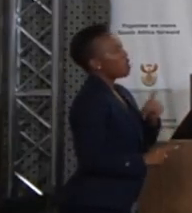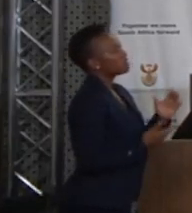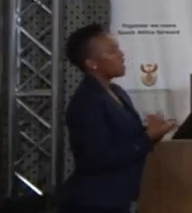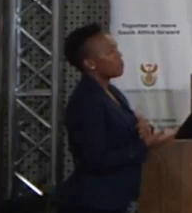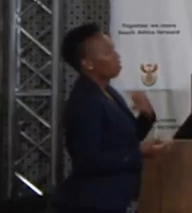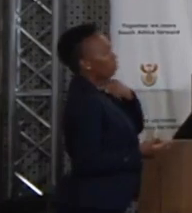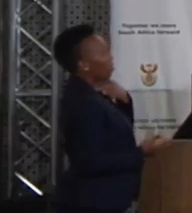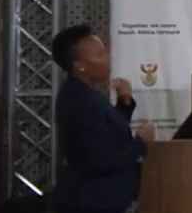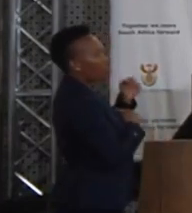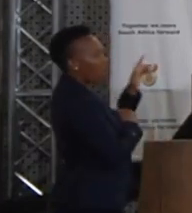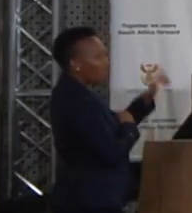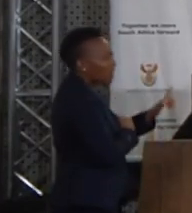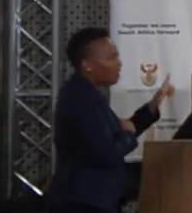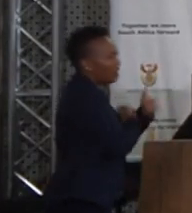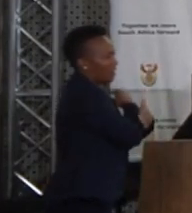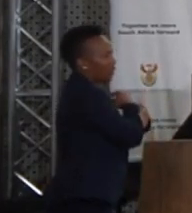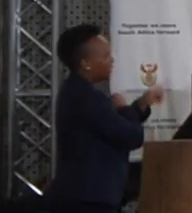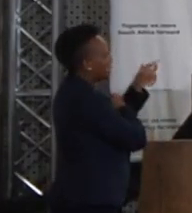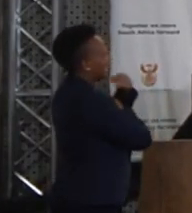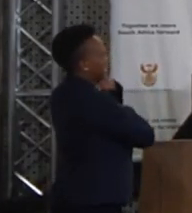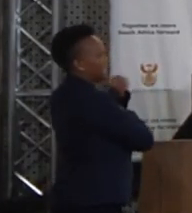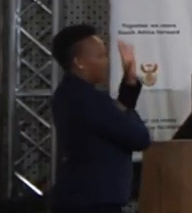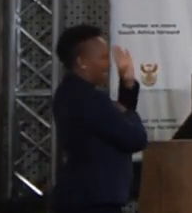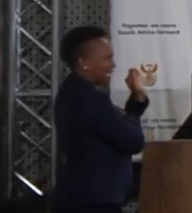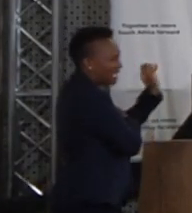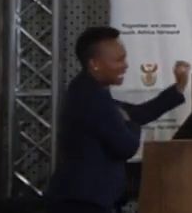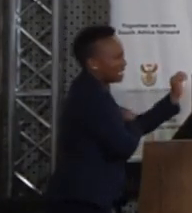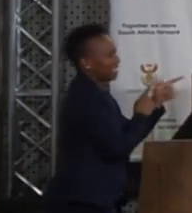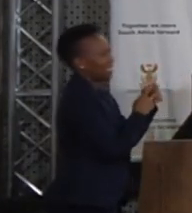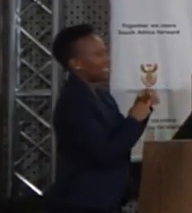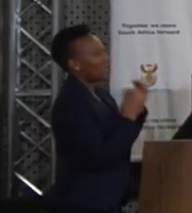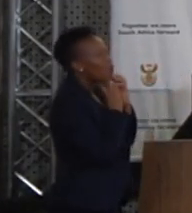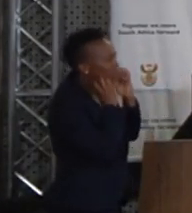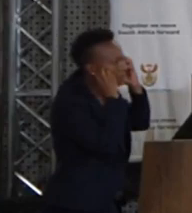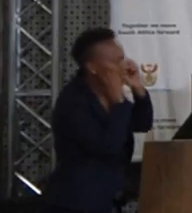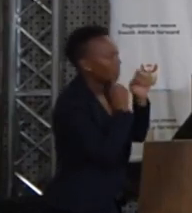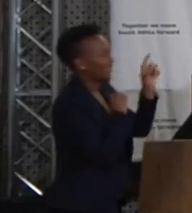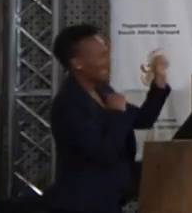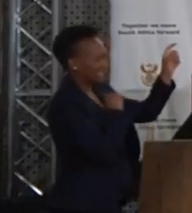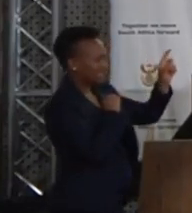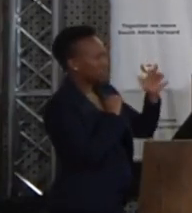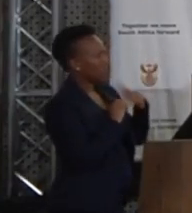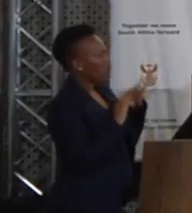stranded in London or in Brazil or in Mozambique or anywhere who wants to come